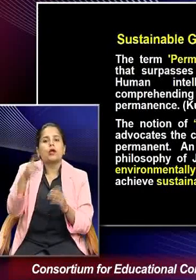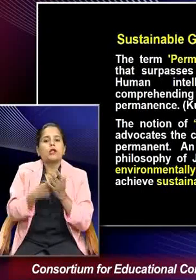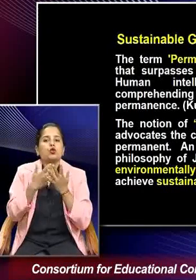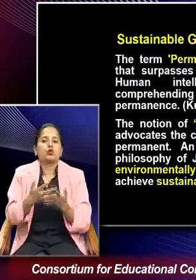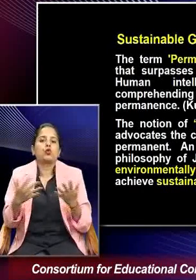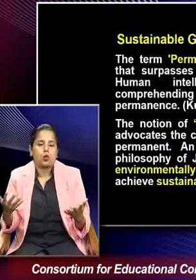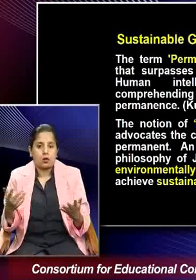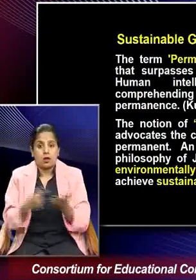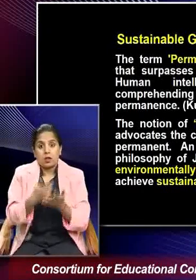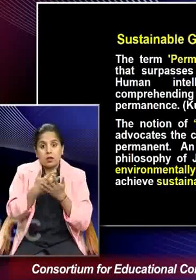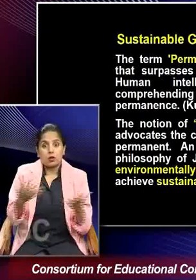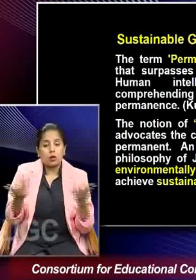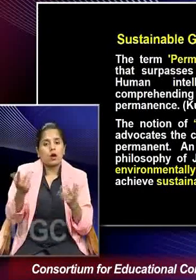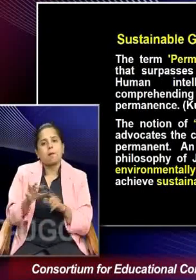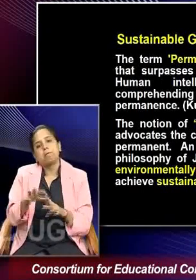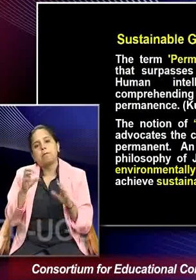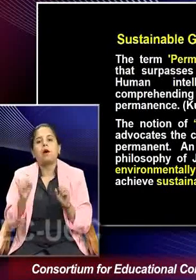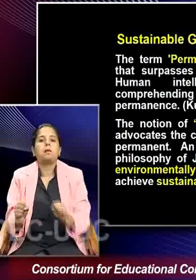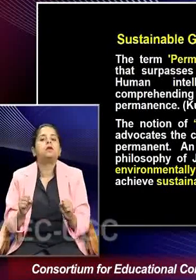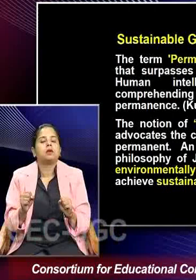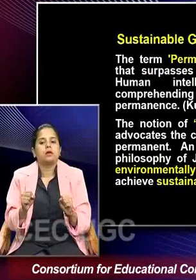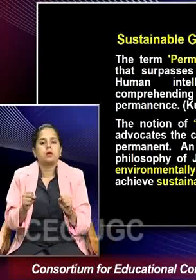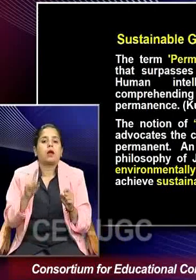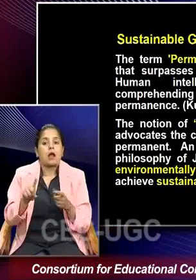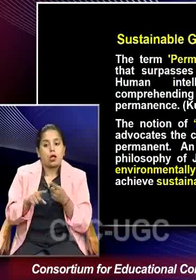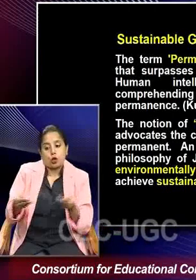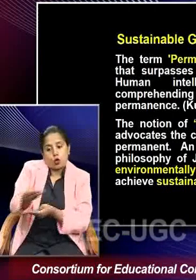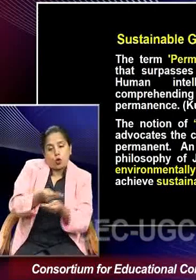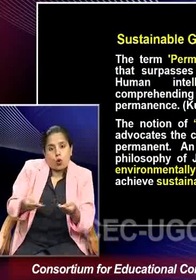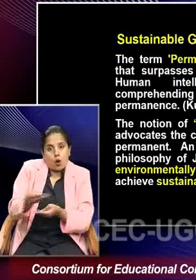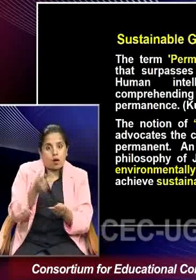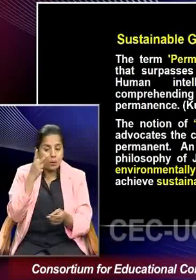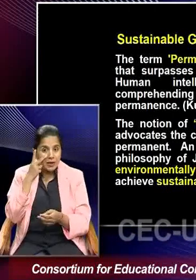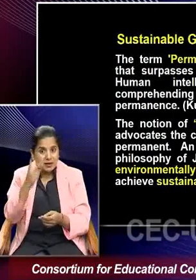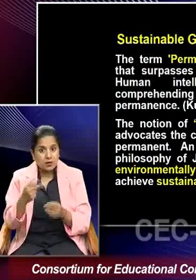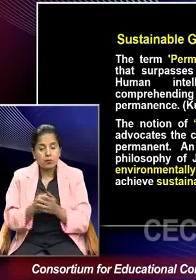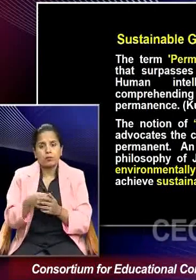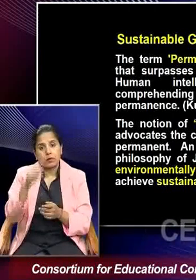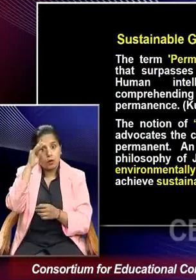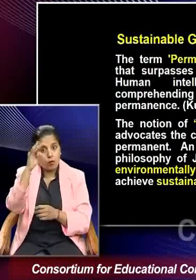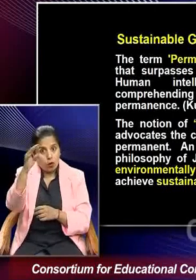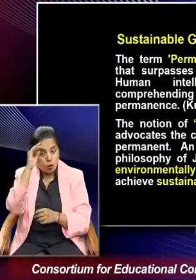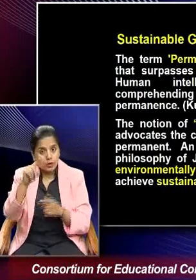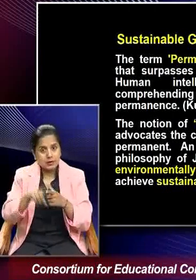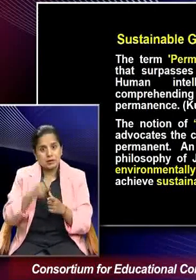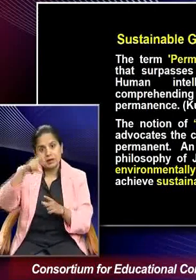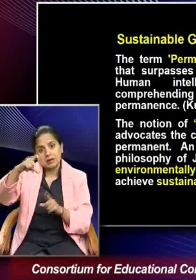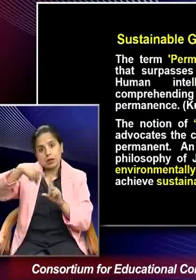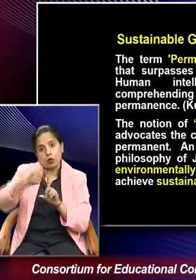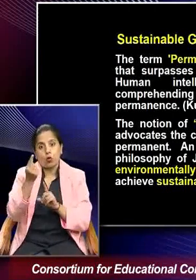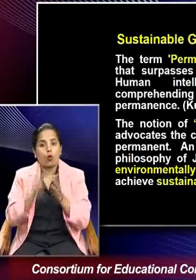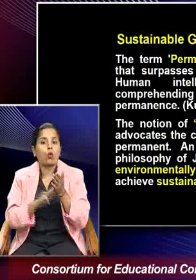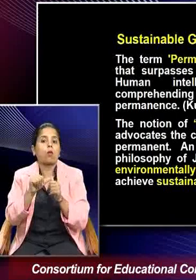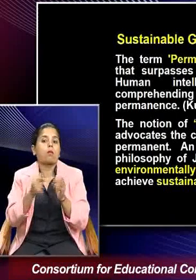resources that are permanent. An economy based on philosophy of J.C. Kumarappa